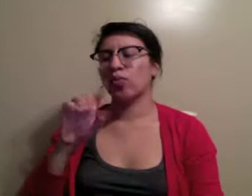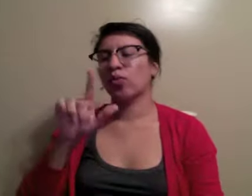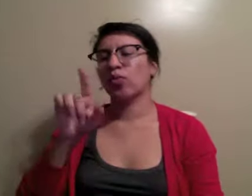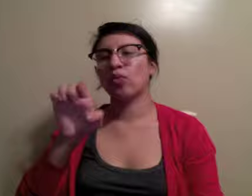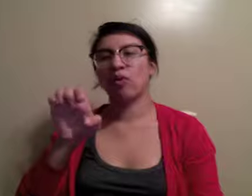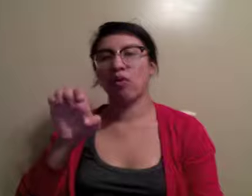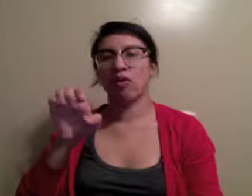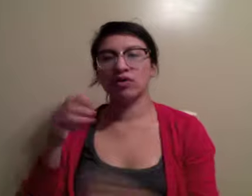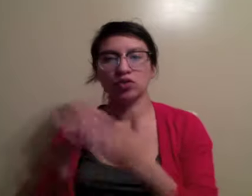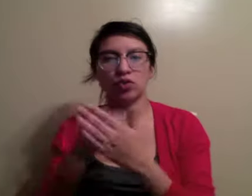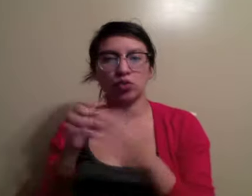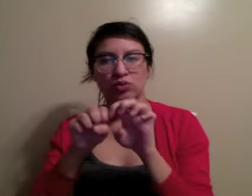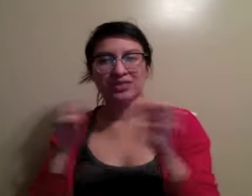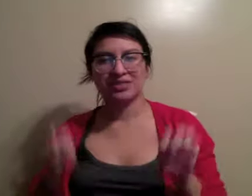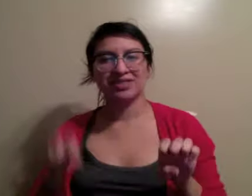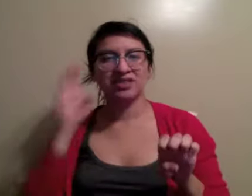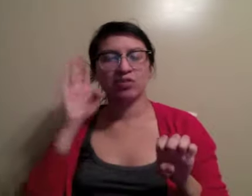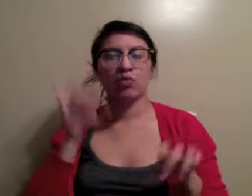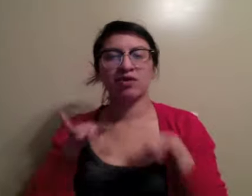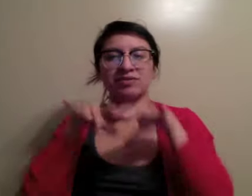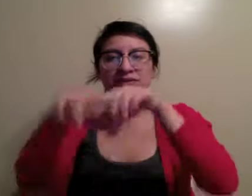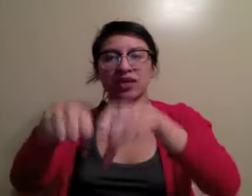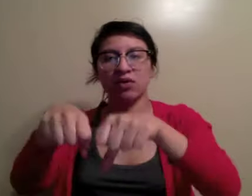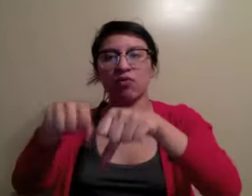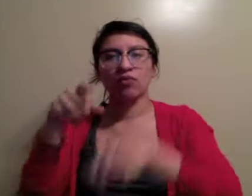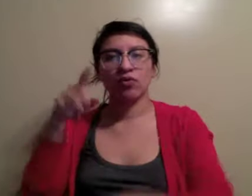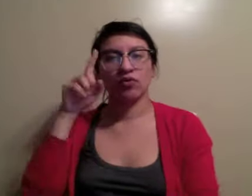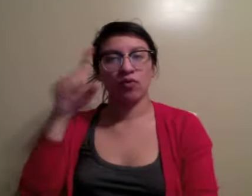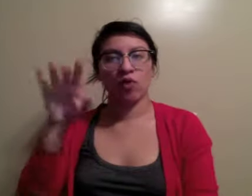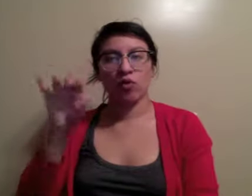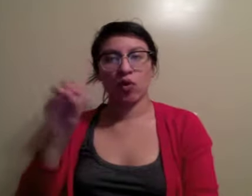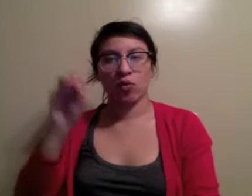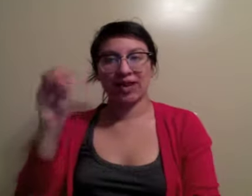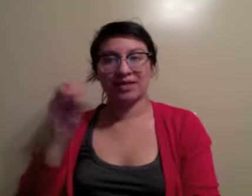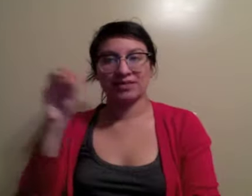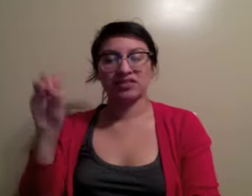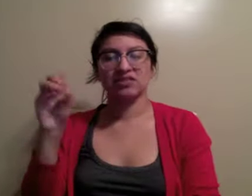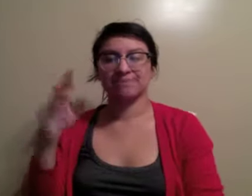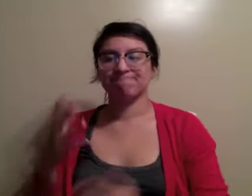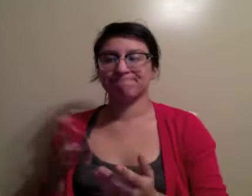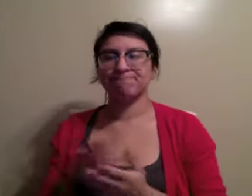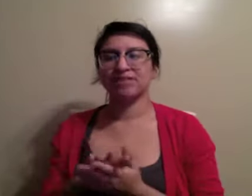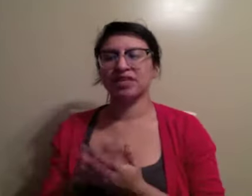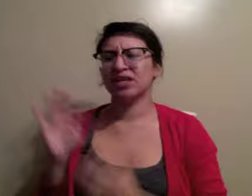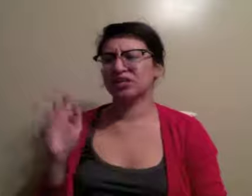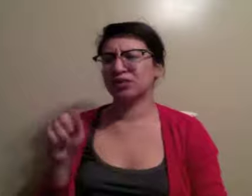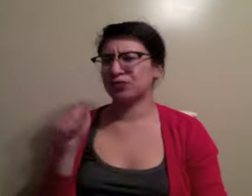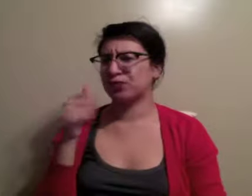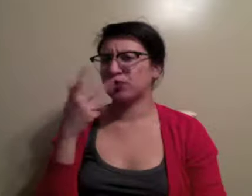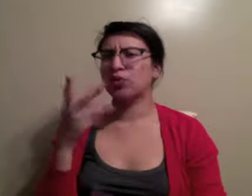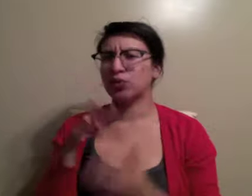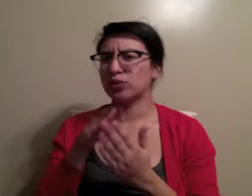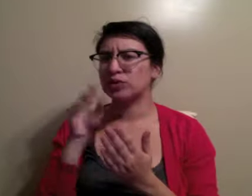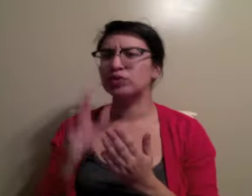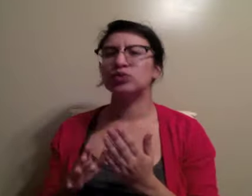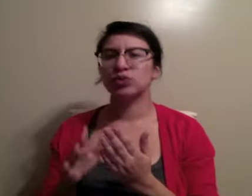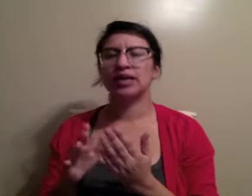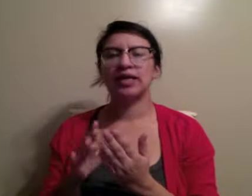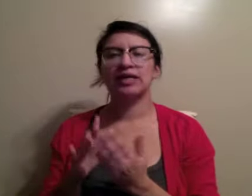flattered a new young senator, Walter Mondale, into helping lead the push for a housing bill in the Senate. Now, Walter Mondale